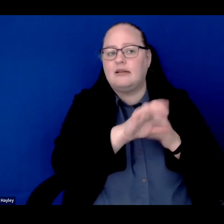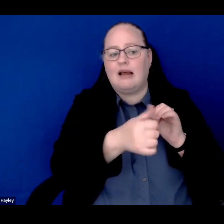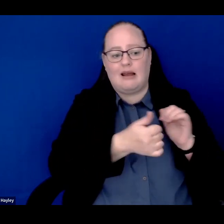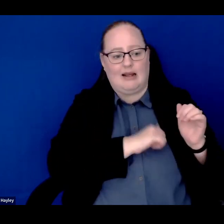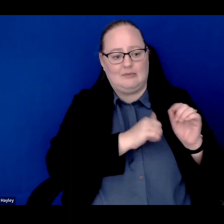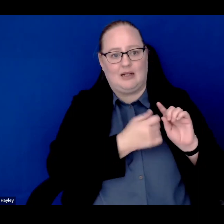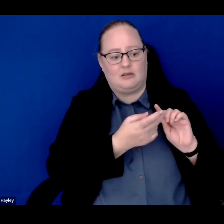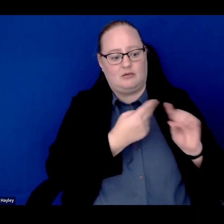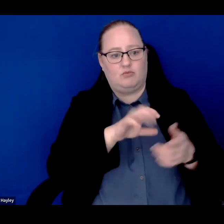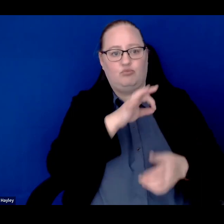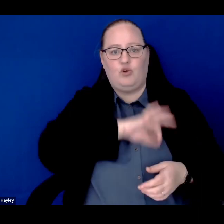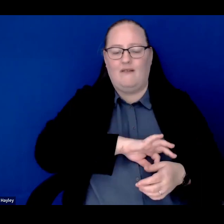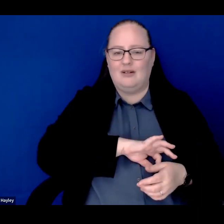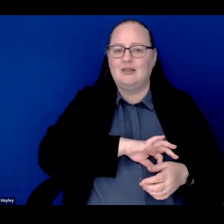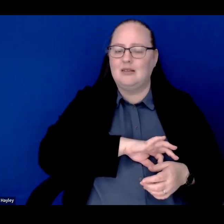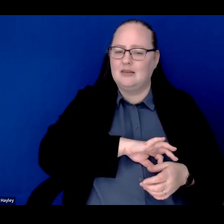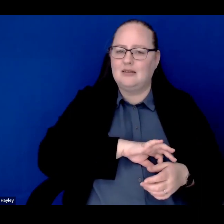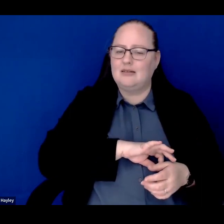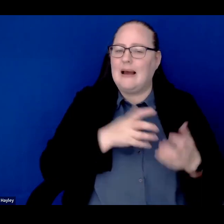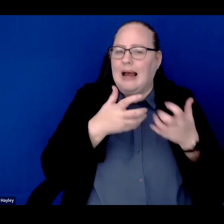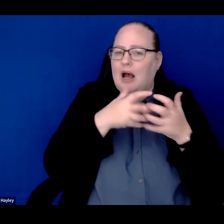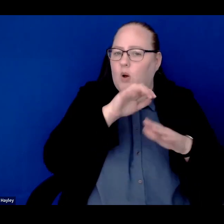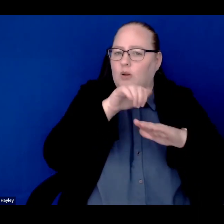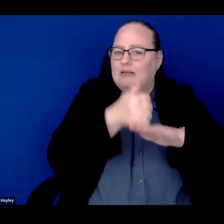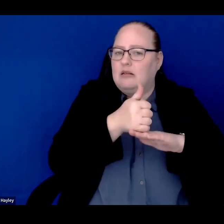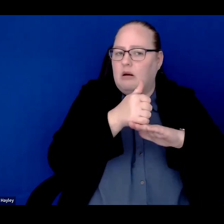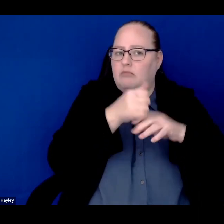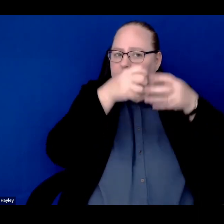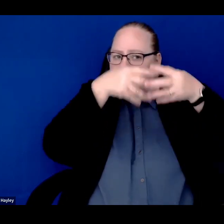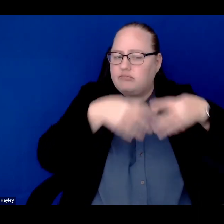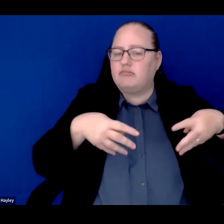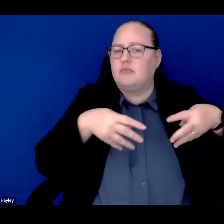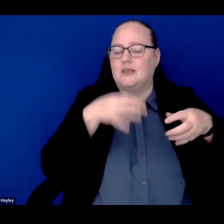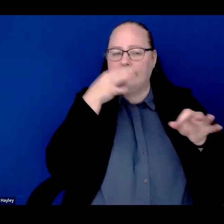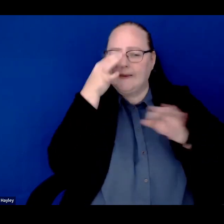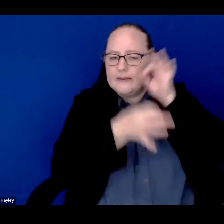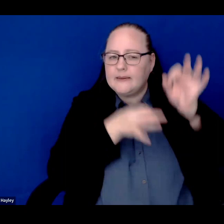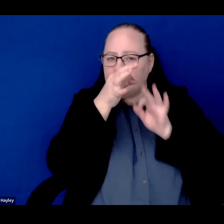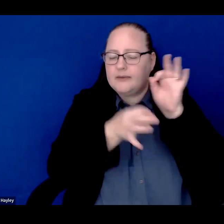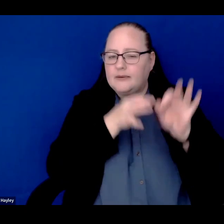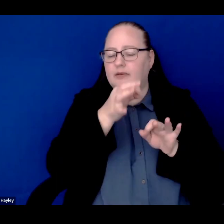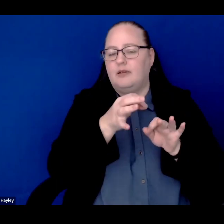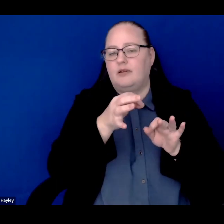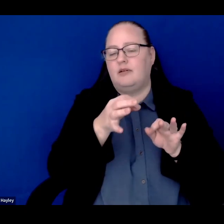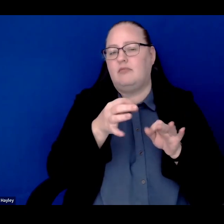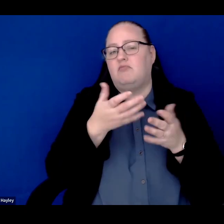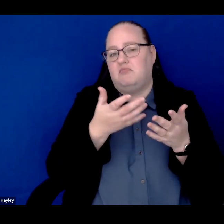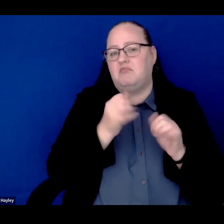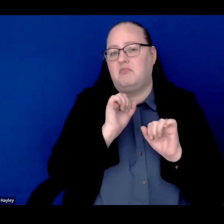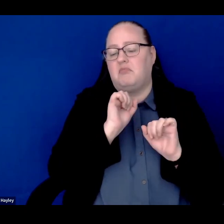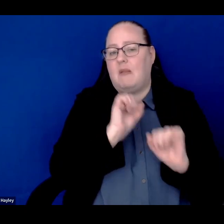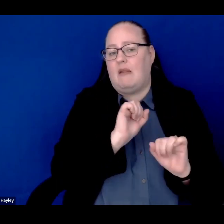from investing in this activity? And all of those questions, of course, are